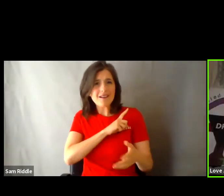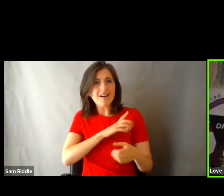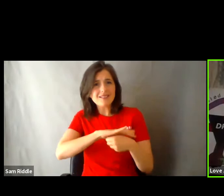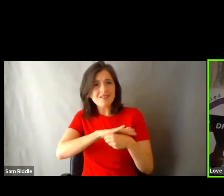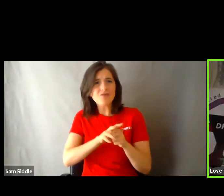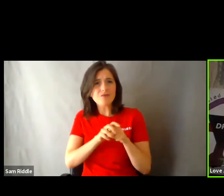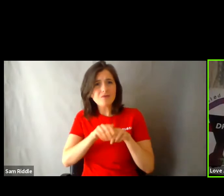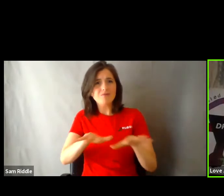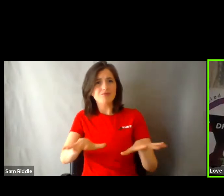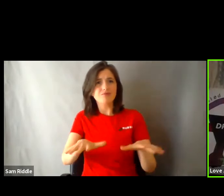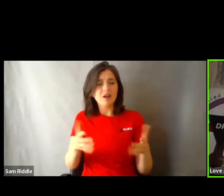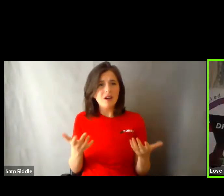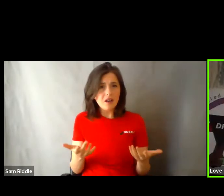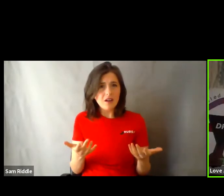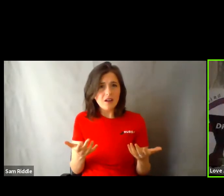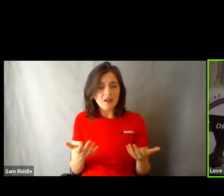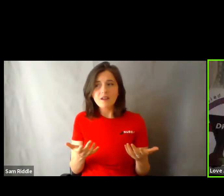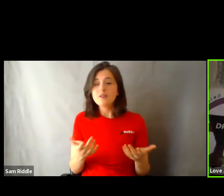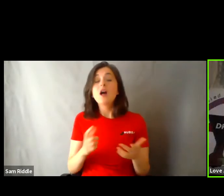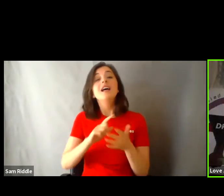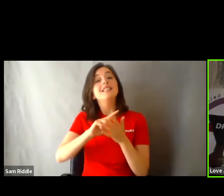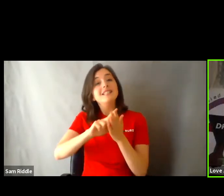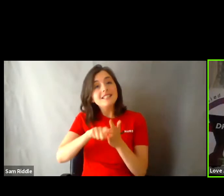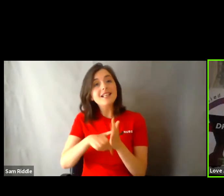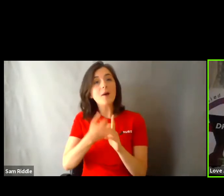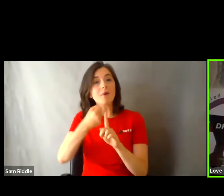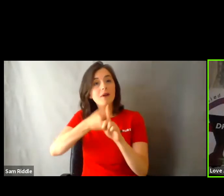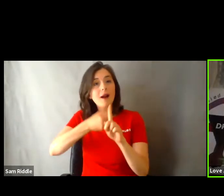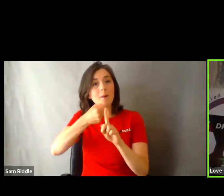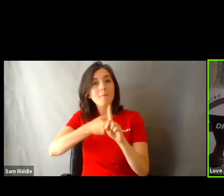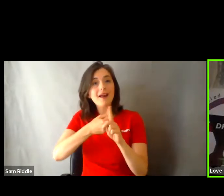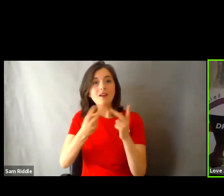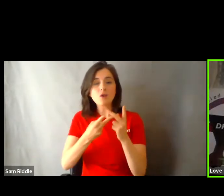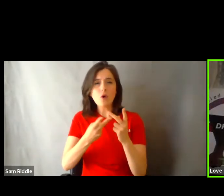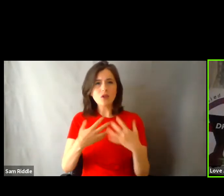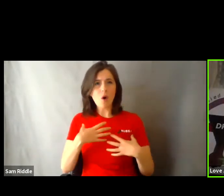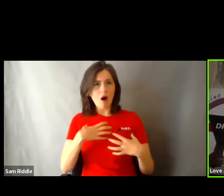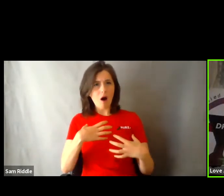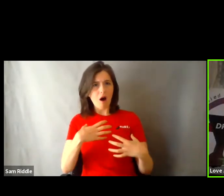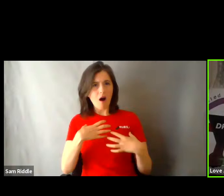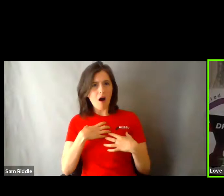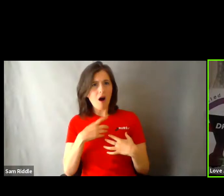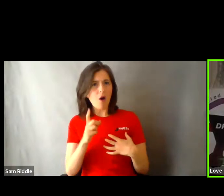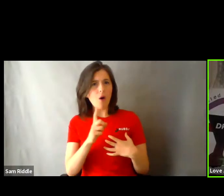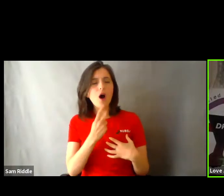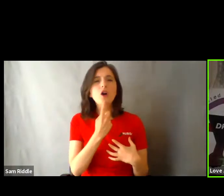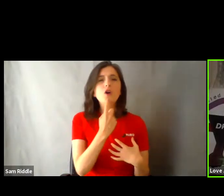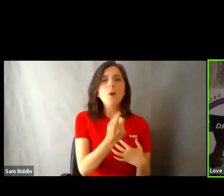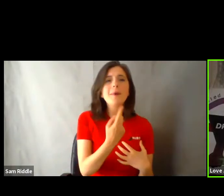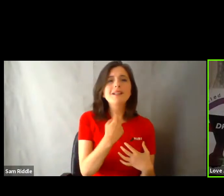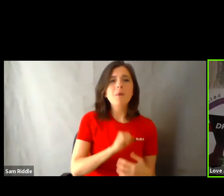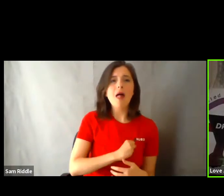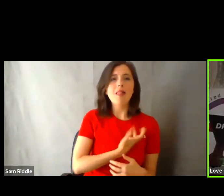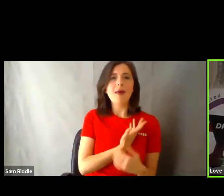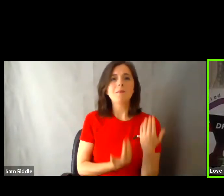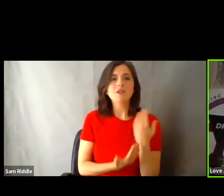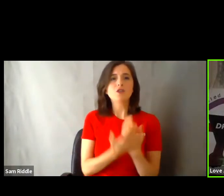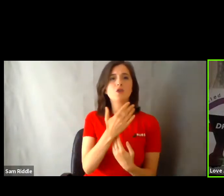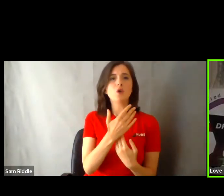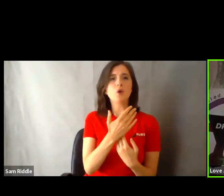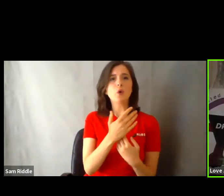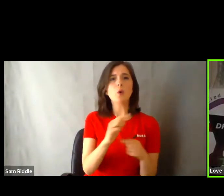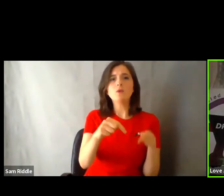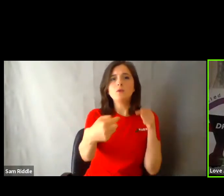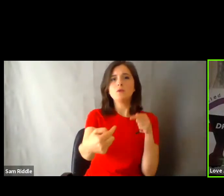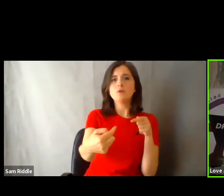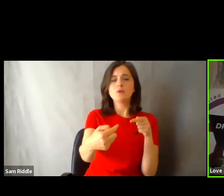COVID-19. Disabled campaigners were also alarmed by comments from Labour's new Shadow Secretary of